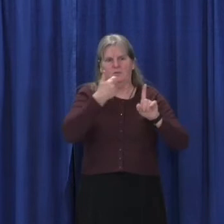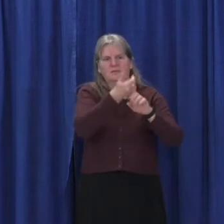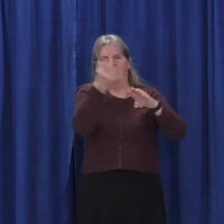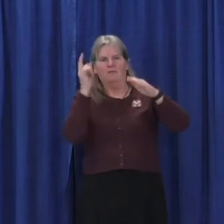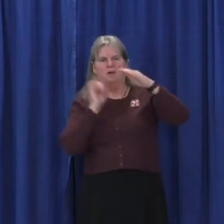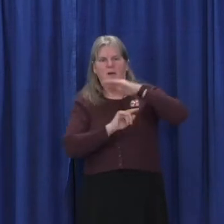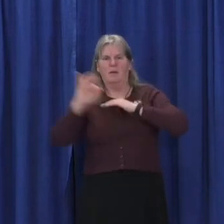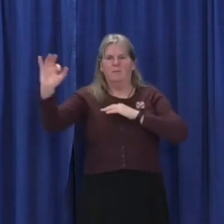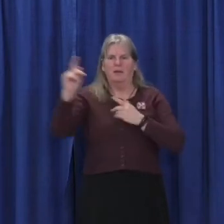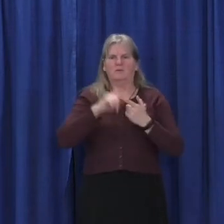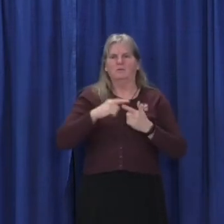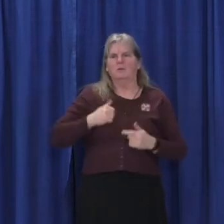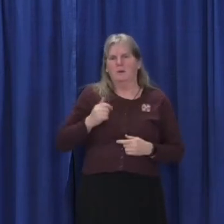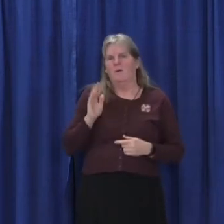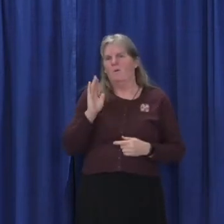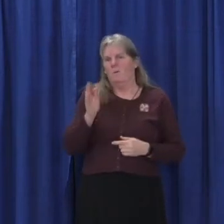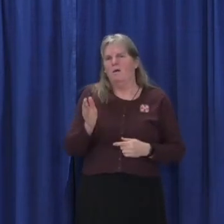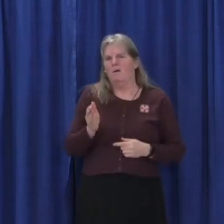when you return to Canada.